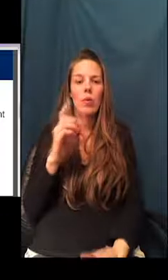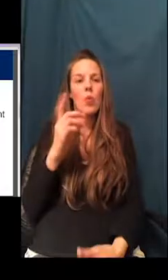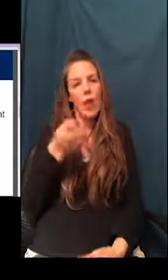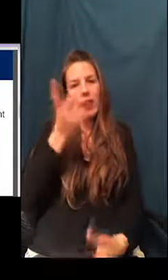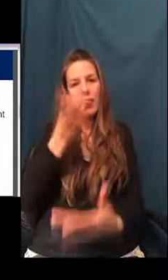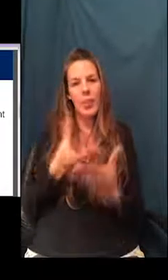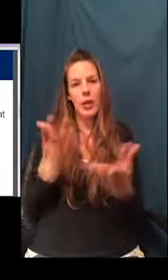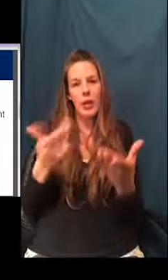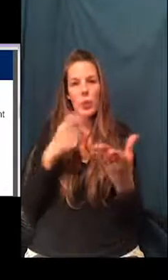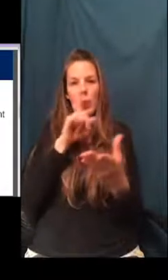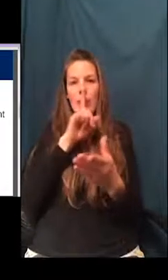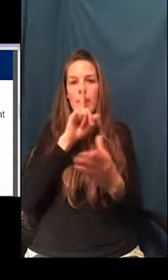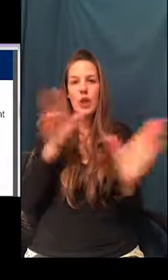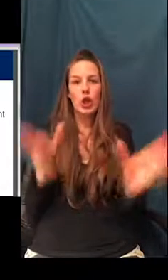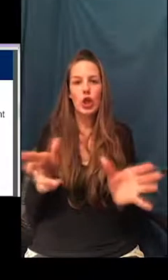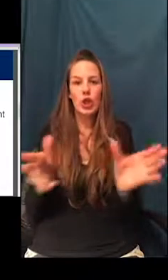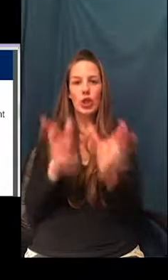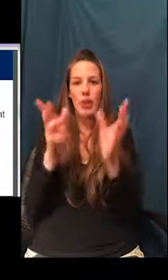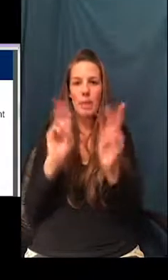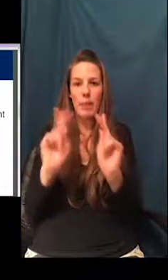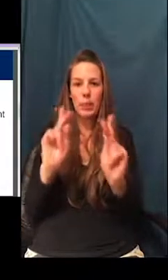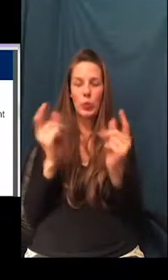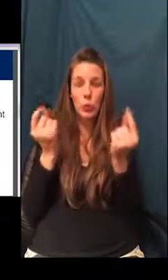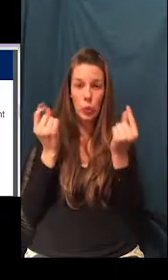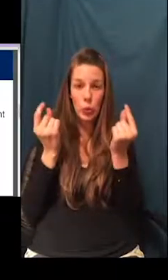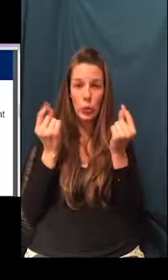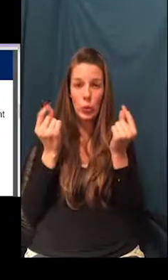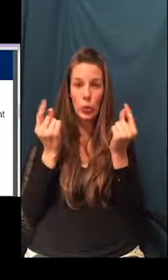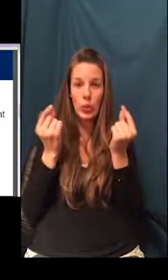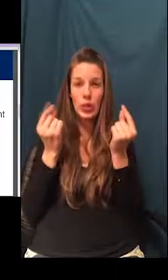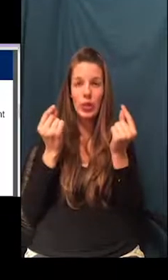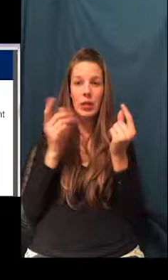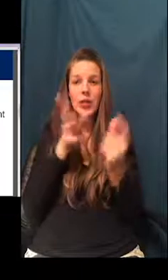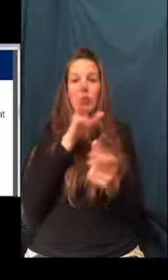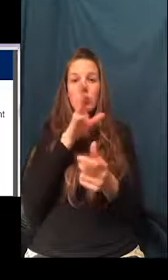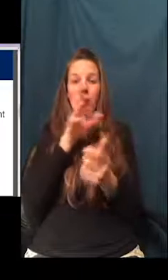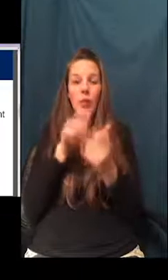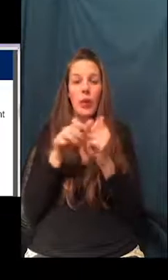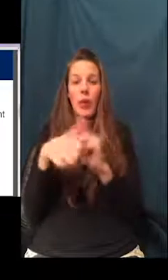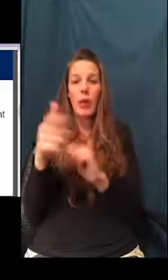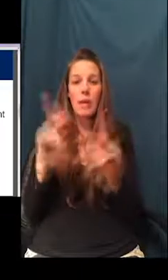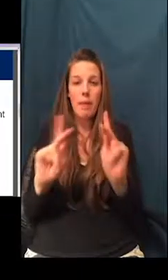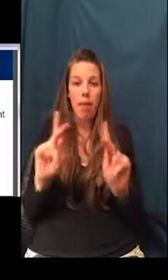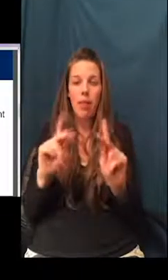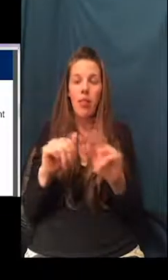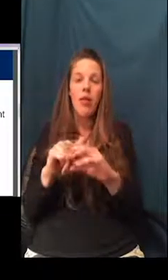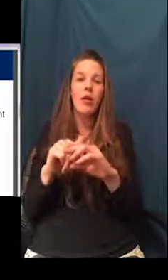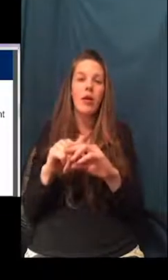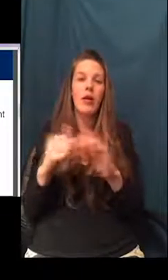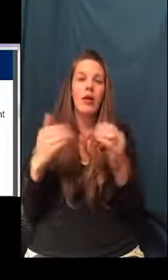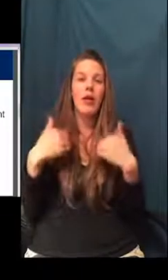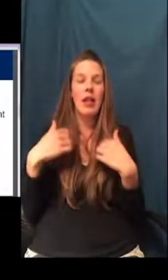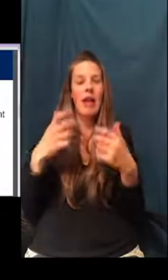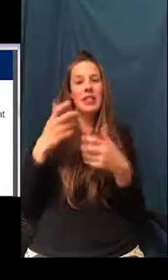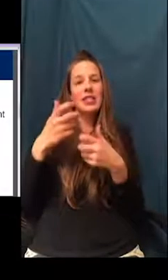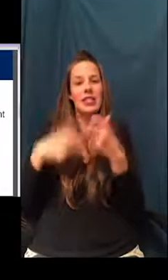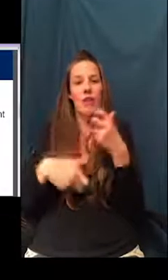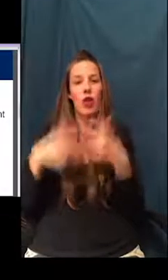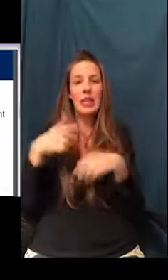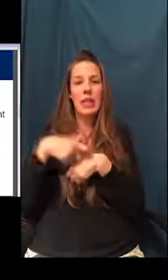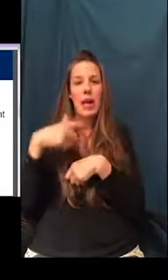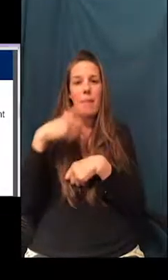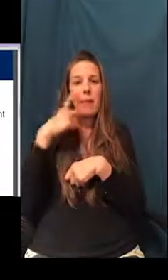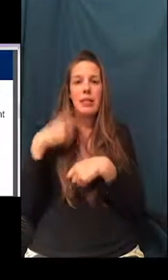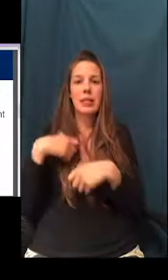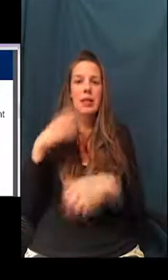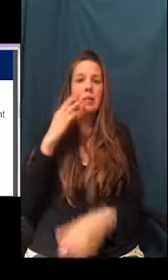one thing that we've really been encouraging people to do is to talk to people. They have a difficult time